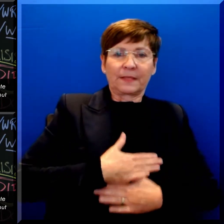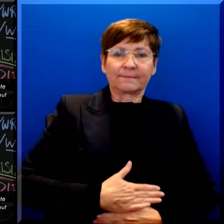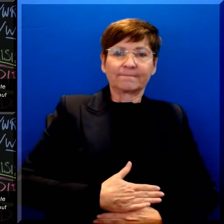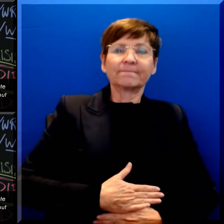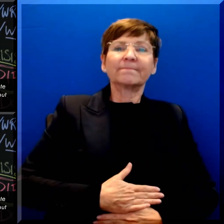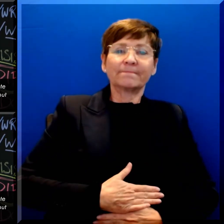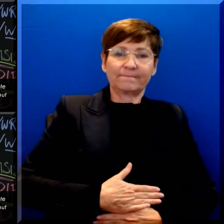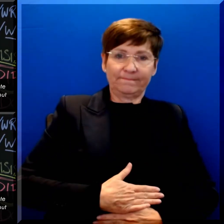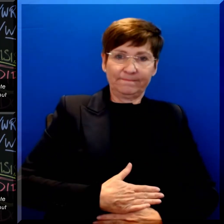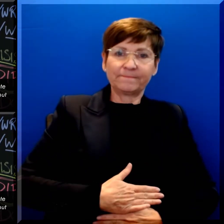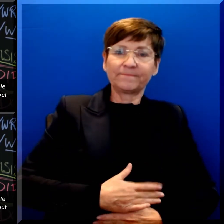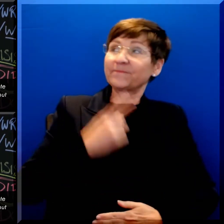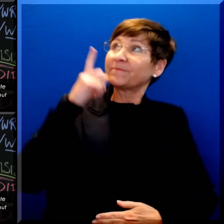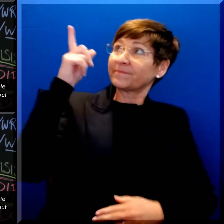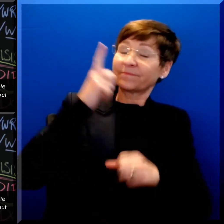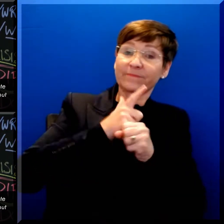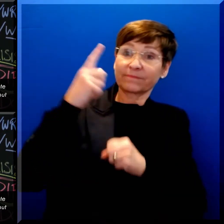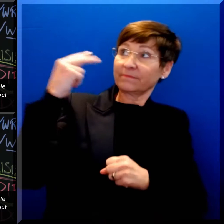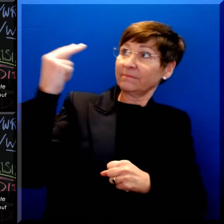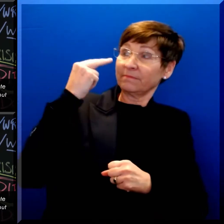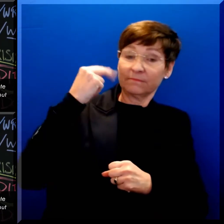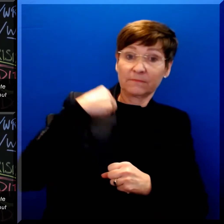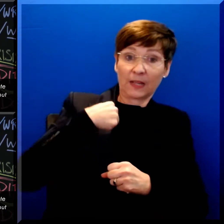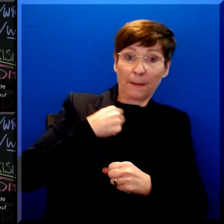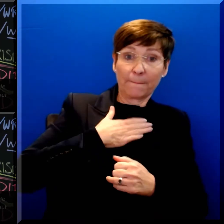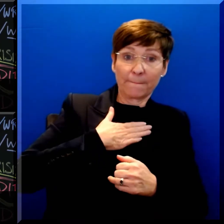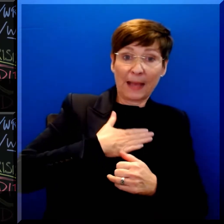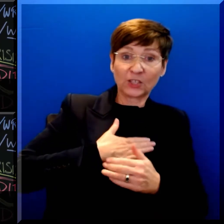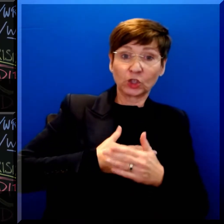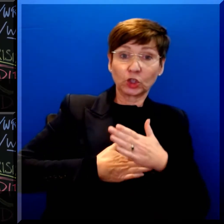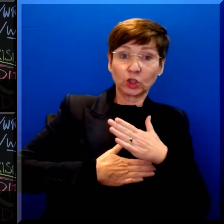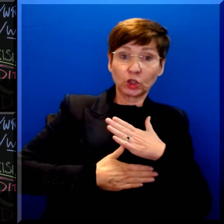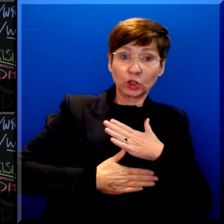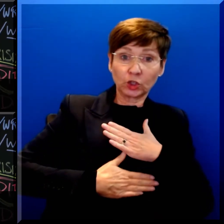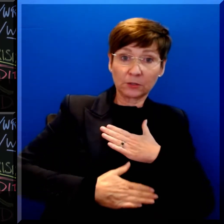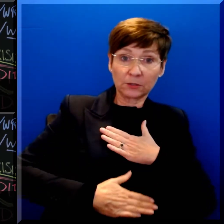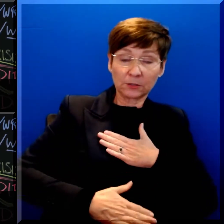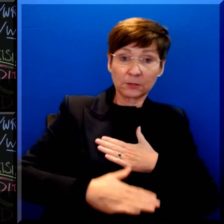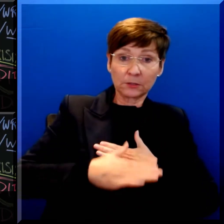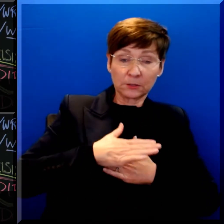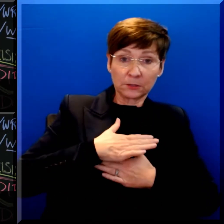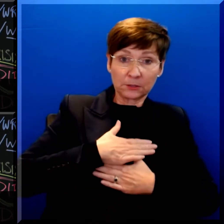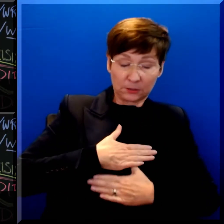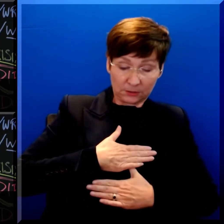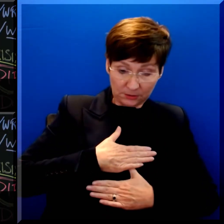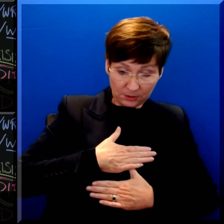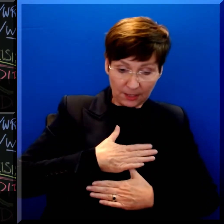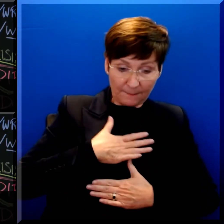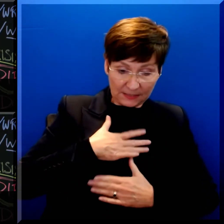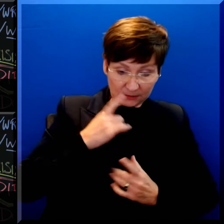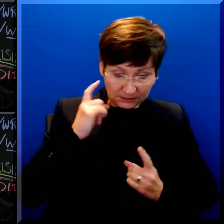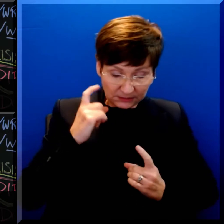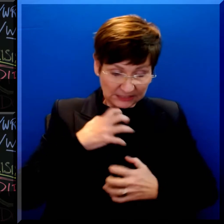different spiritual definition. From God's perspective, patience is us laying down the burden